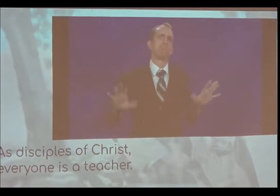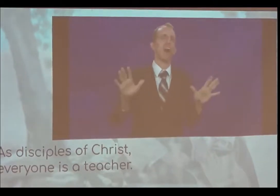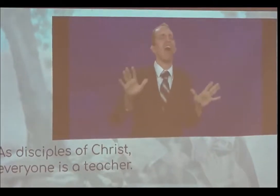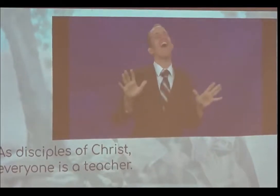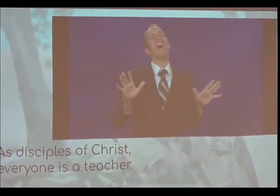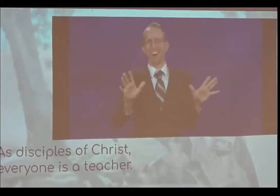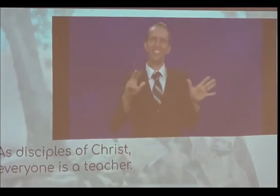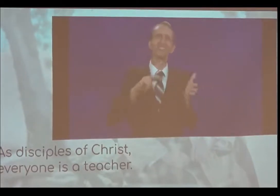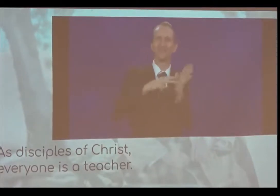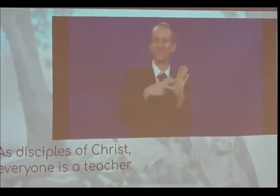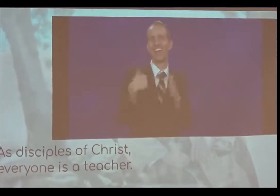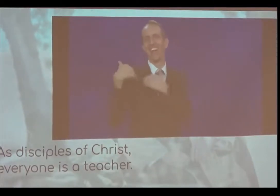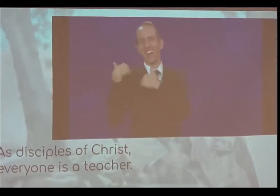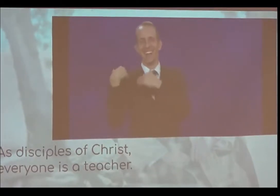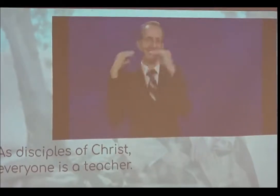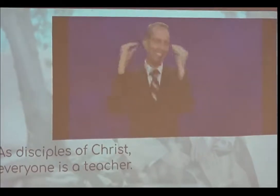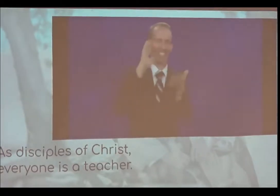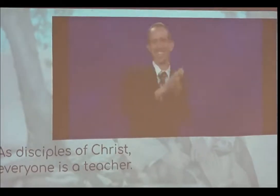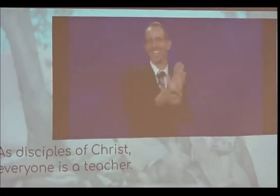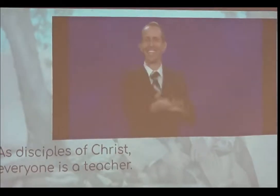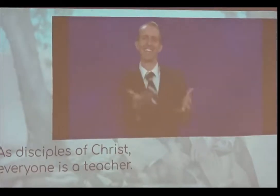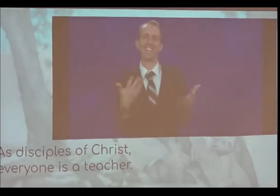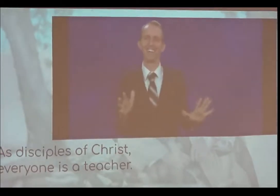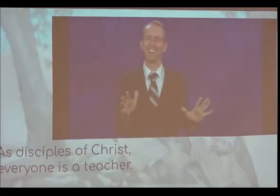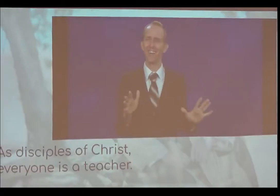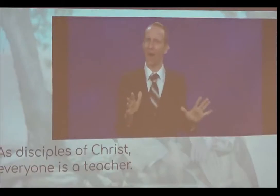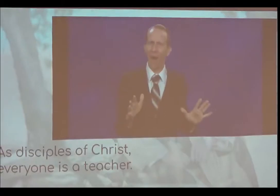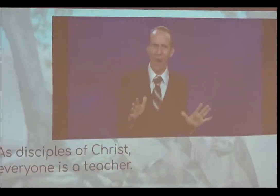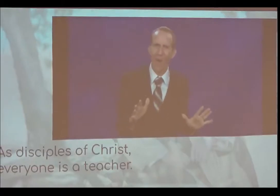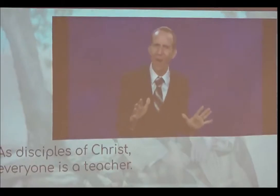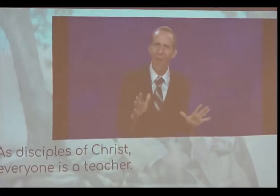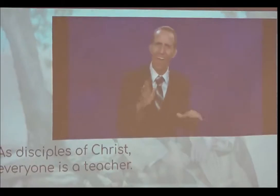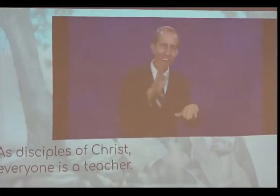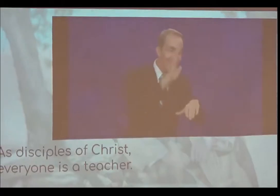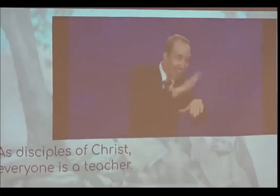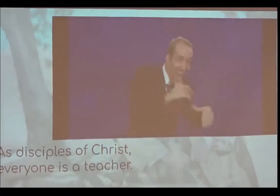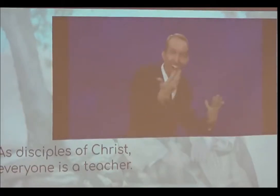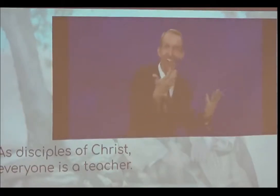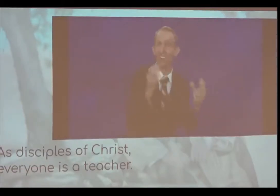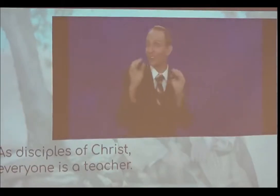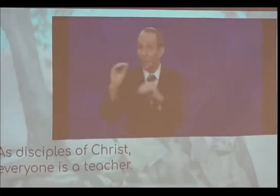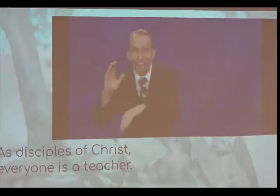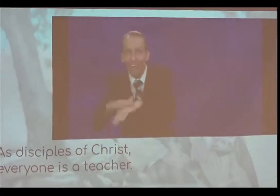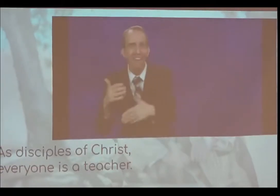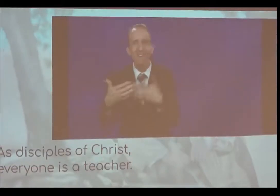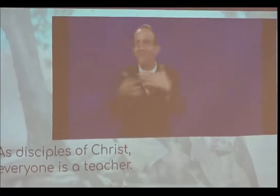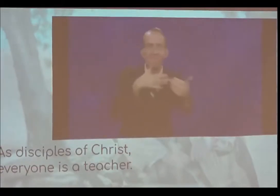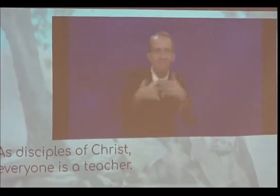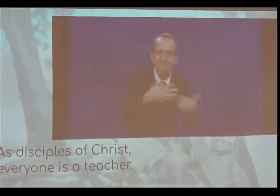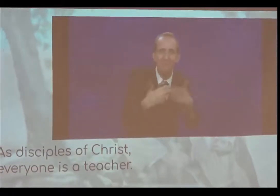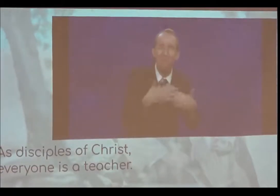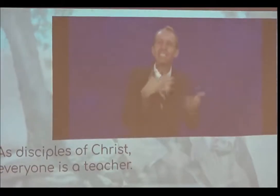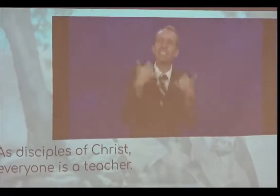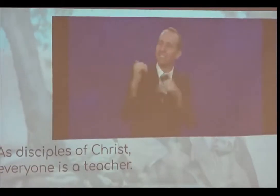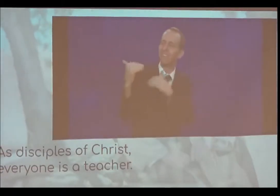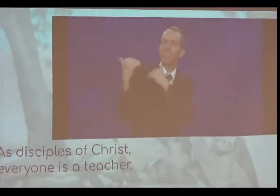and understand that when you have that calling, you're done. I sign up as a teacher, you're done. No. You've got your calling, it doesn't